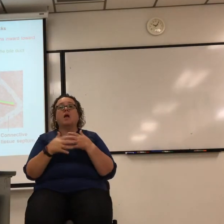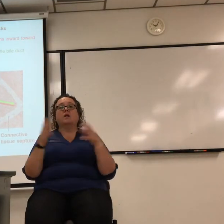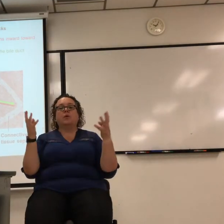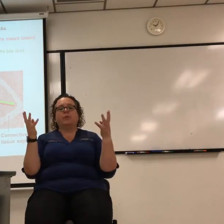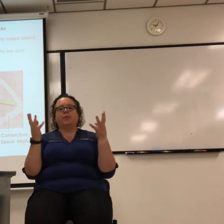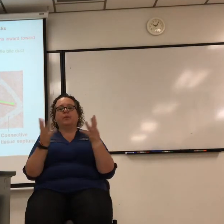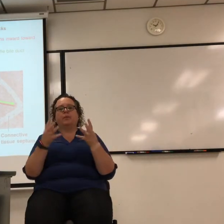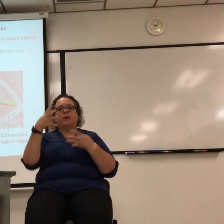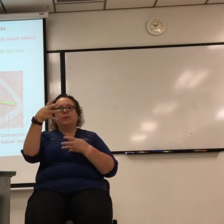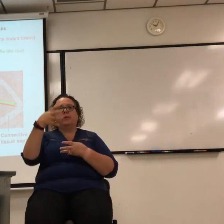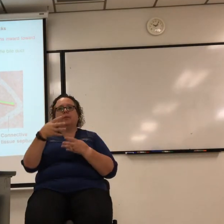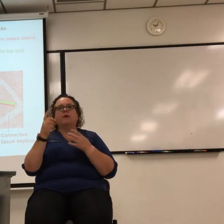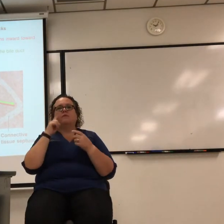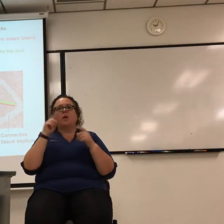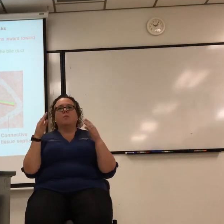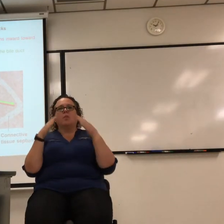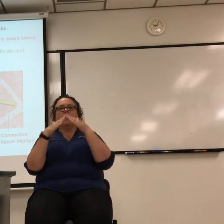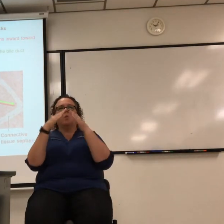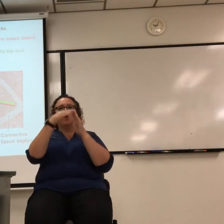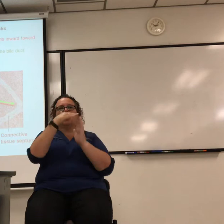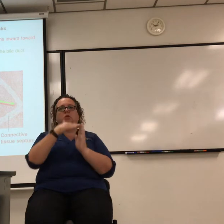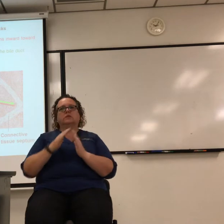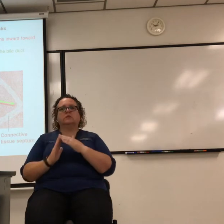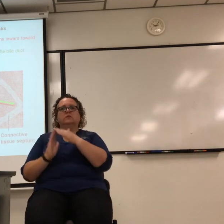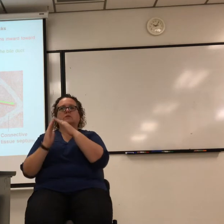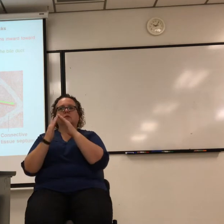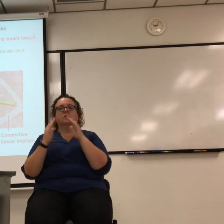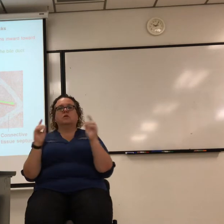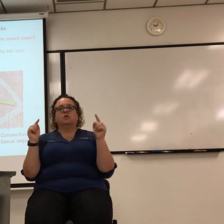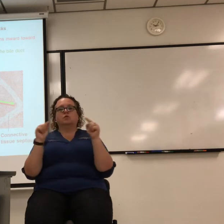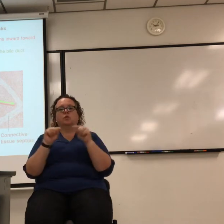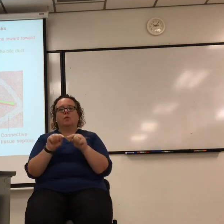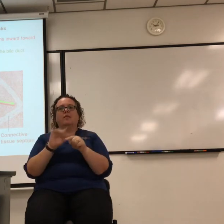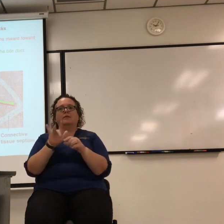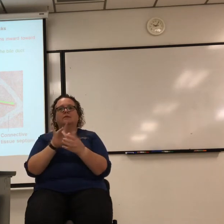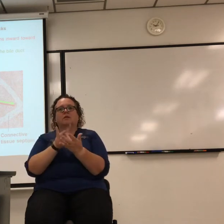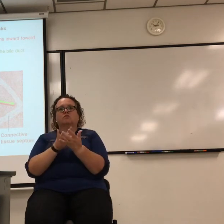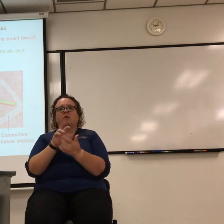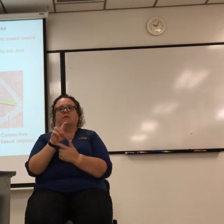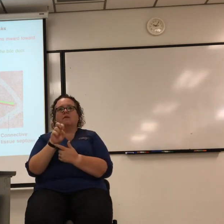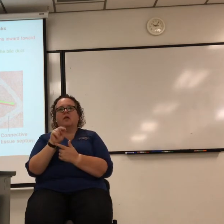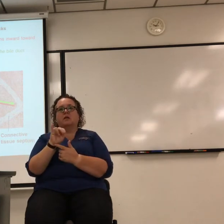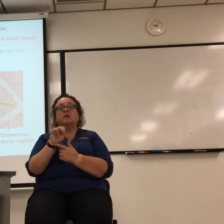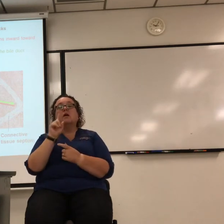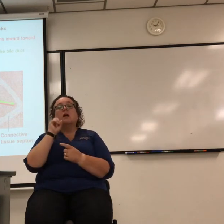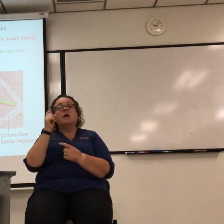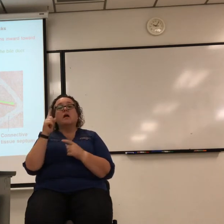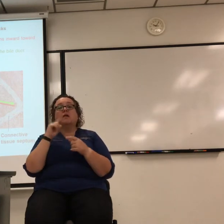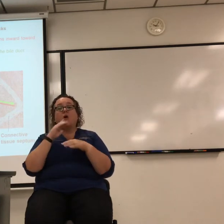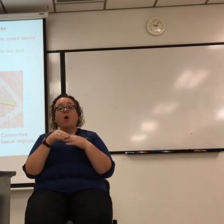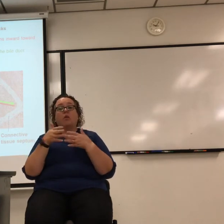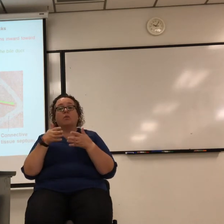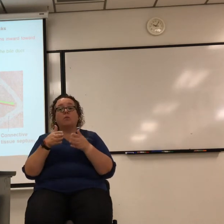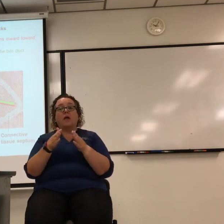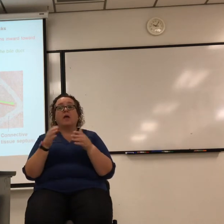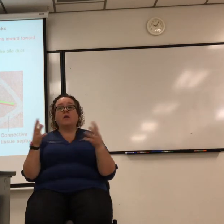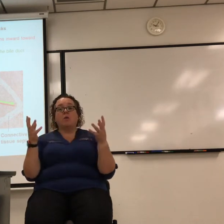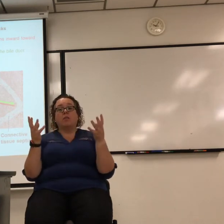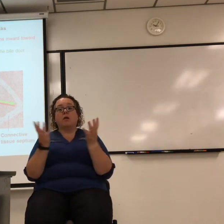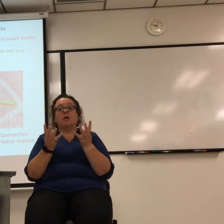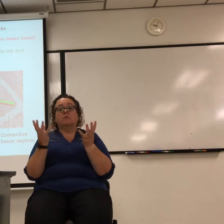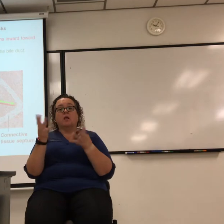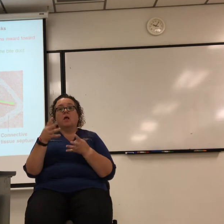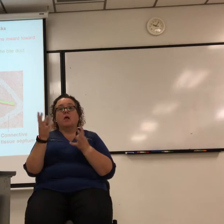this hexagonal shaped lobule towards the central vein. And along the way, as the blood percolates